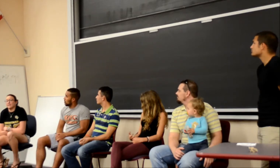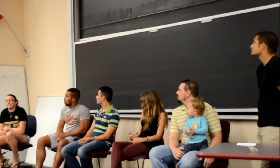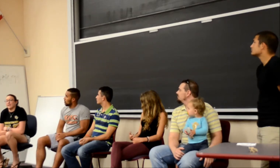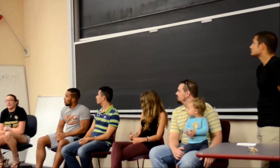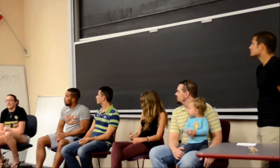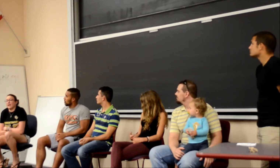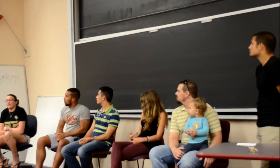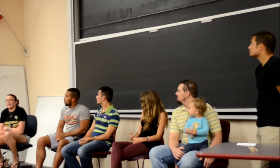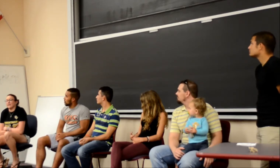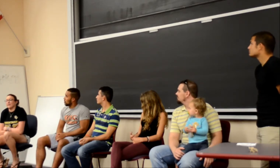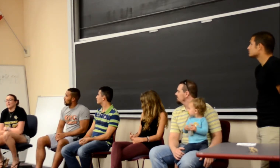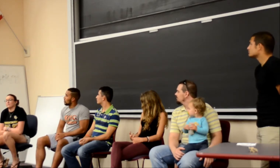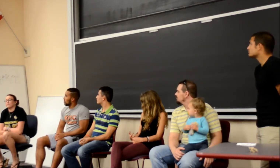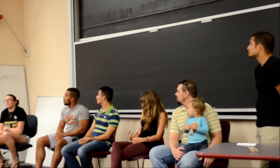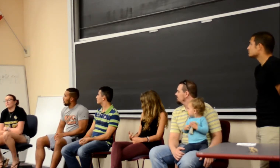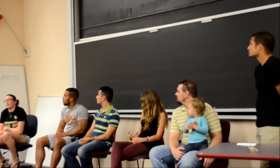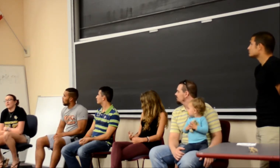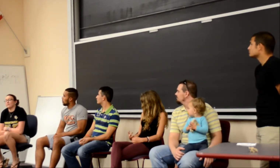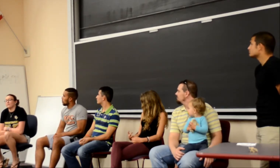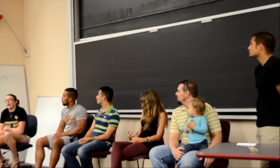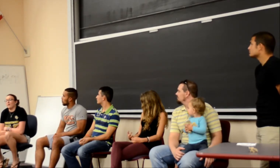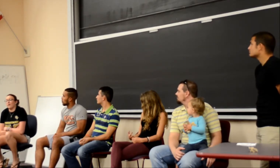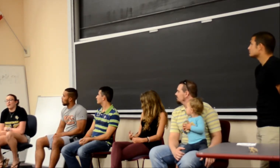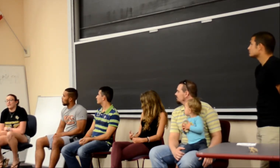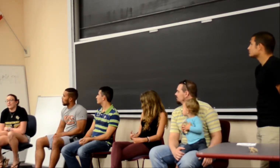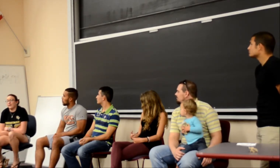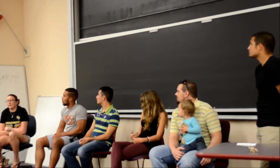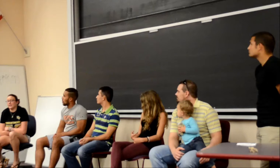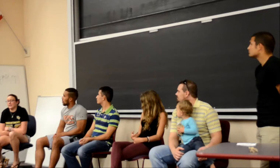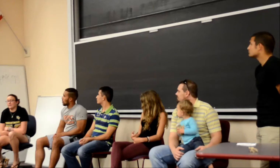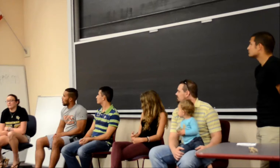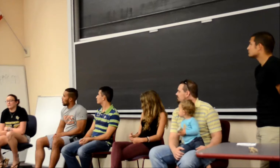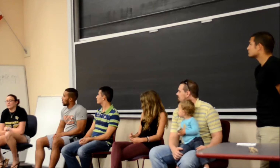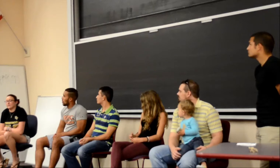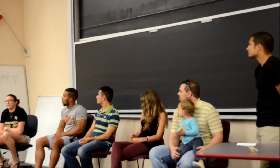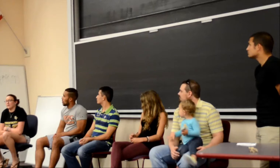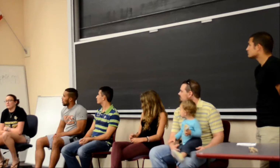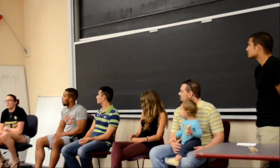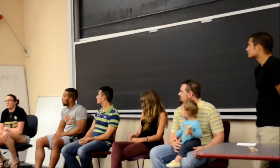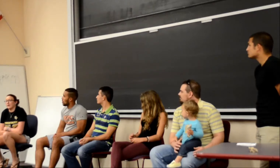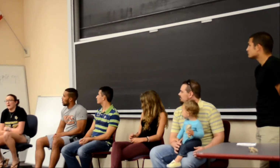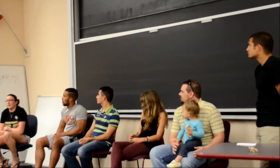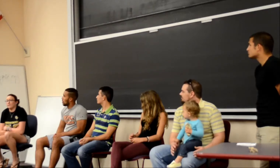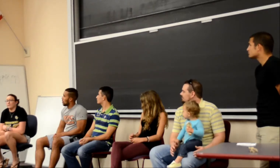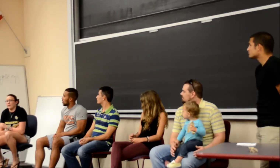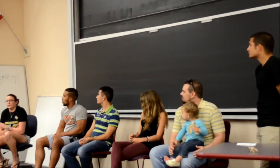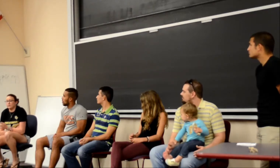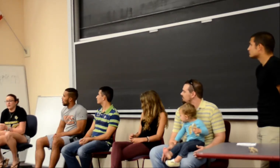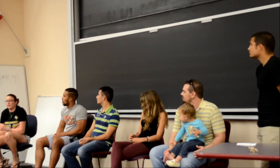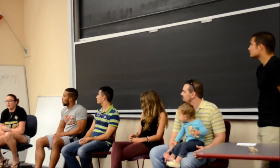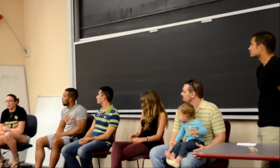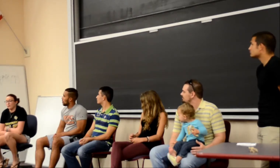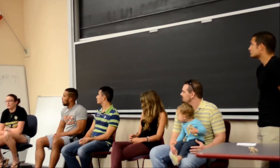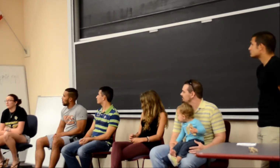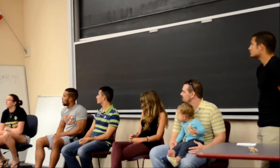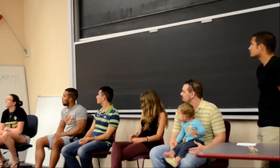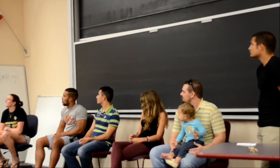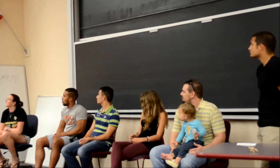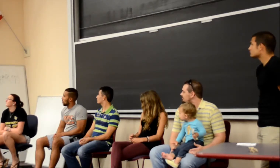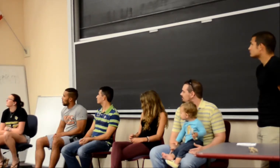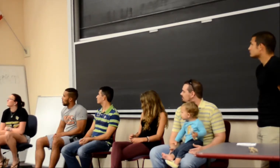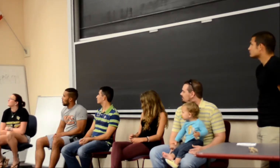hearing aids and I can hear, but I don't always hear everything. So I'm in between both